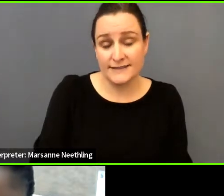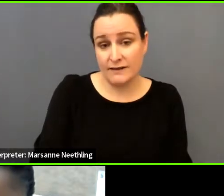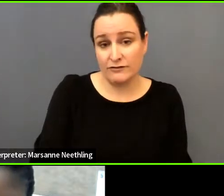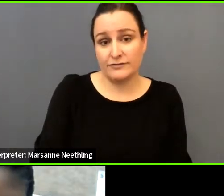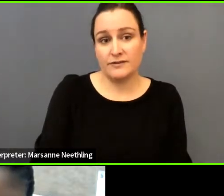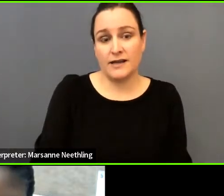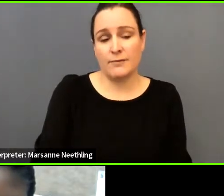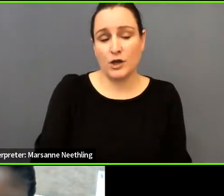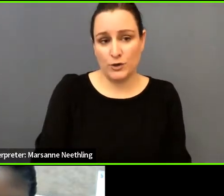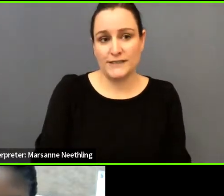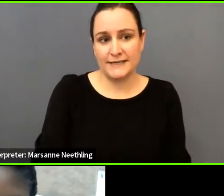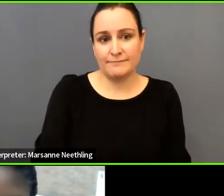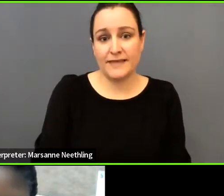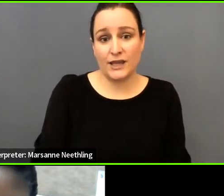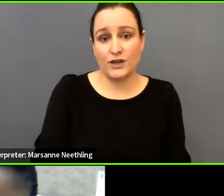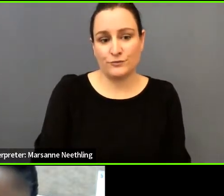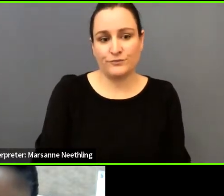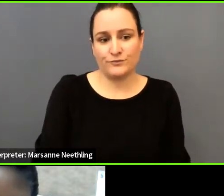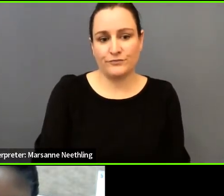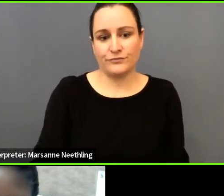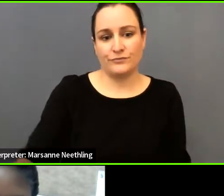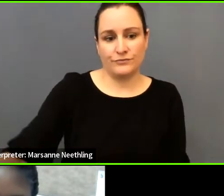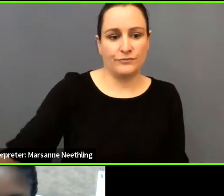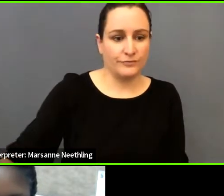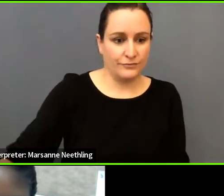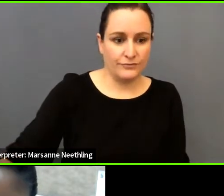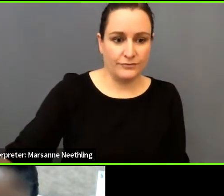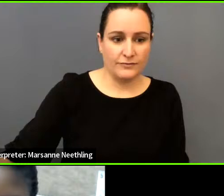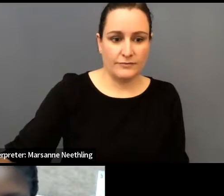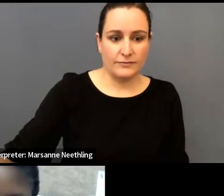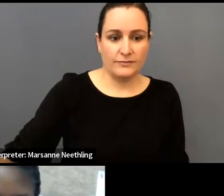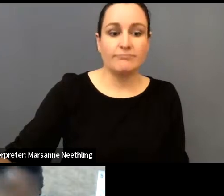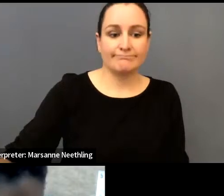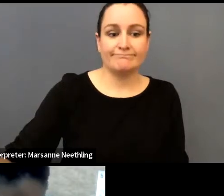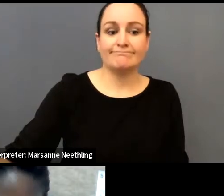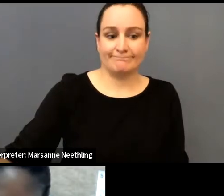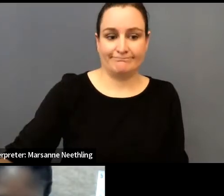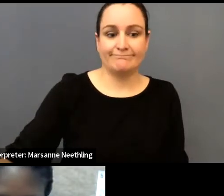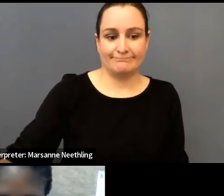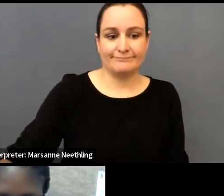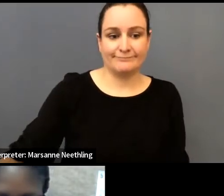us as a deaf community. Thank you. Thank you very much.